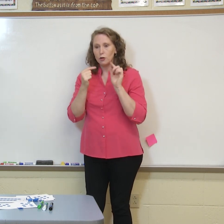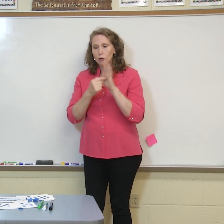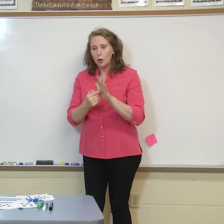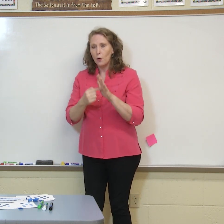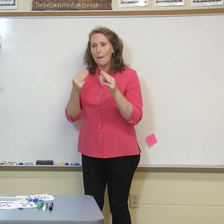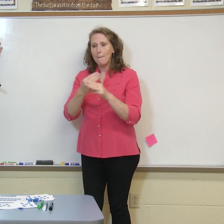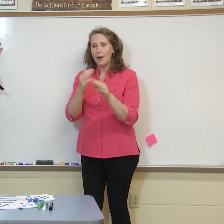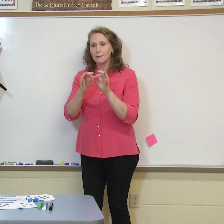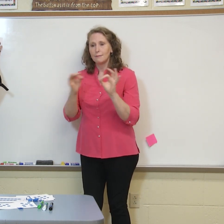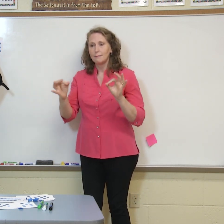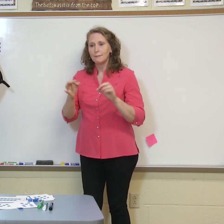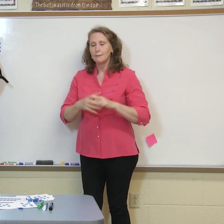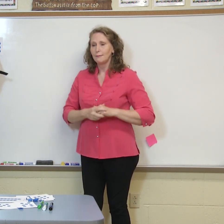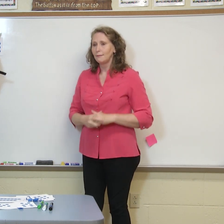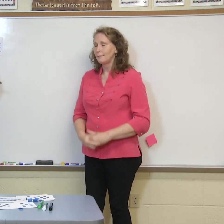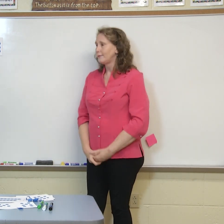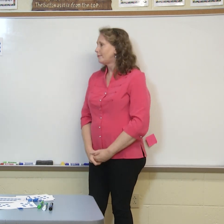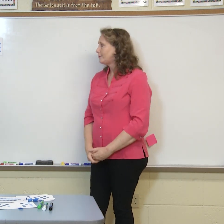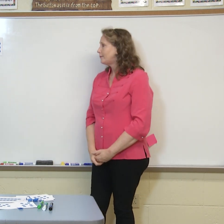thinking.